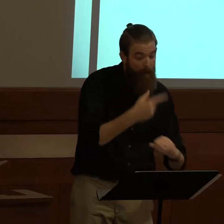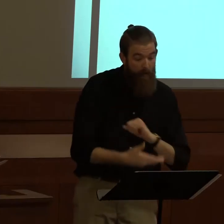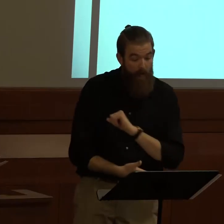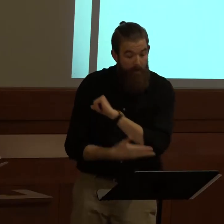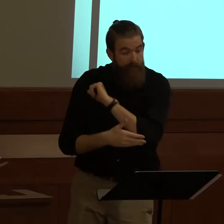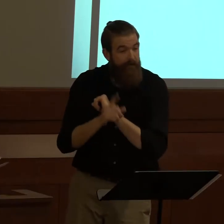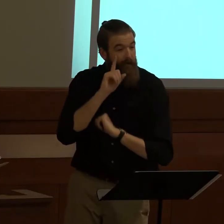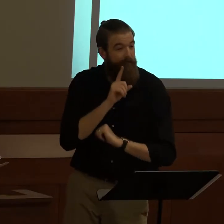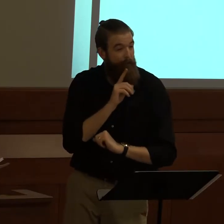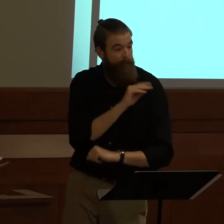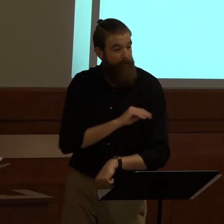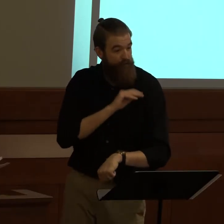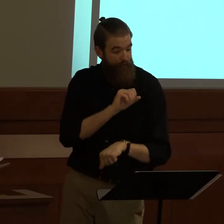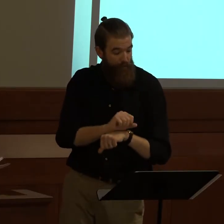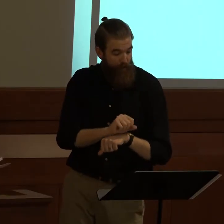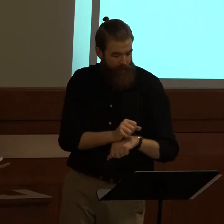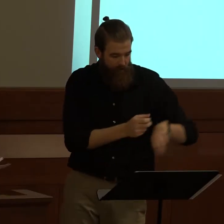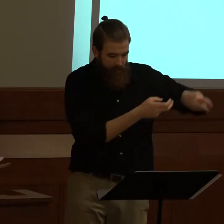culture themselves.